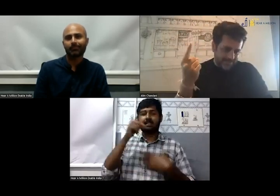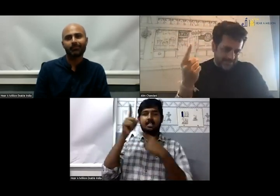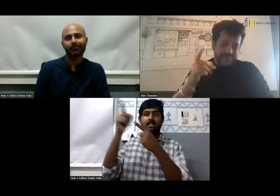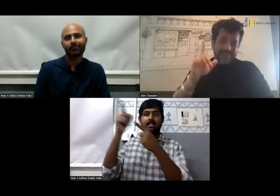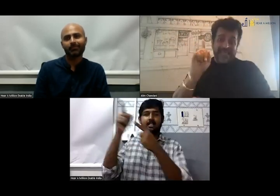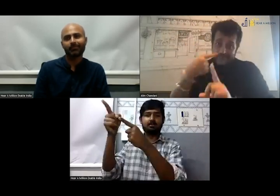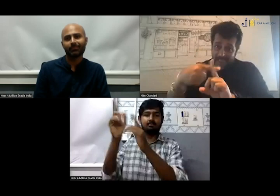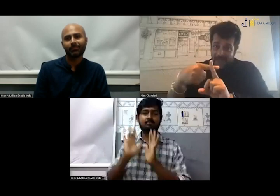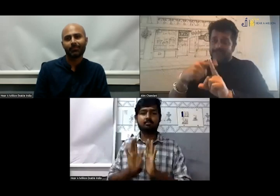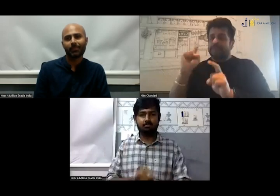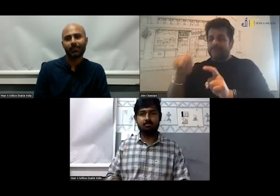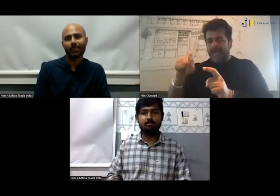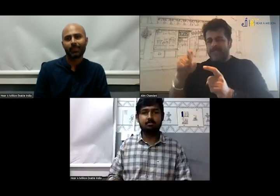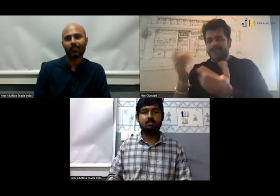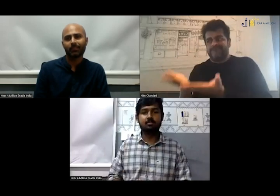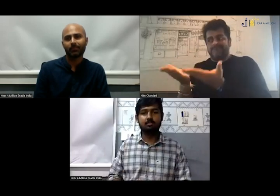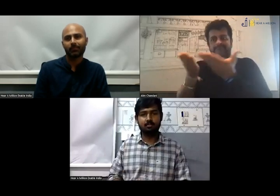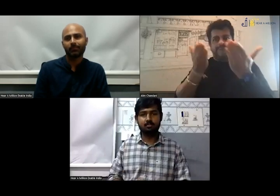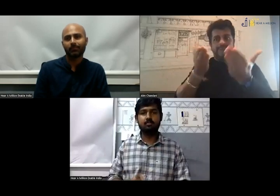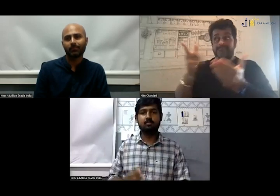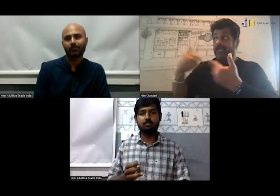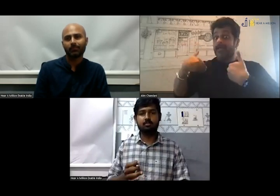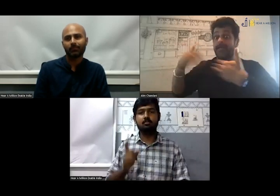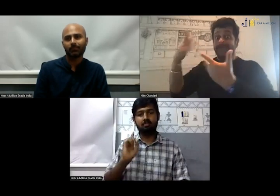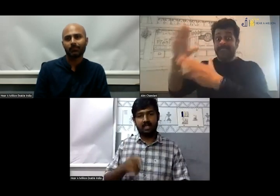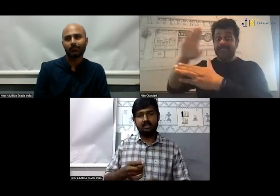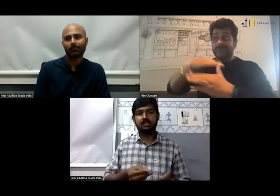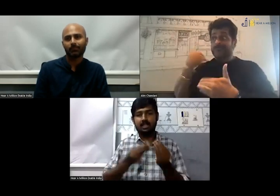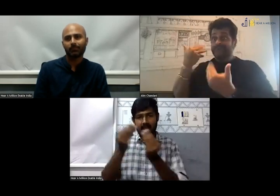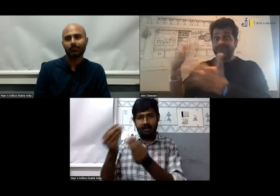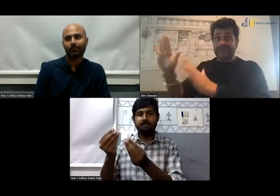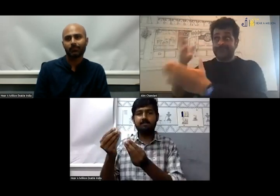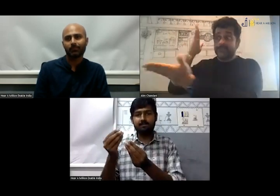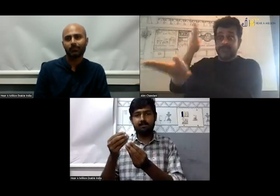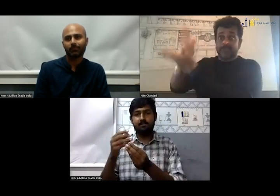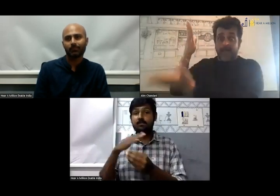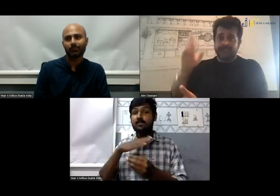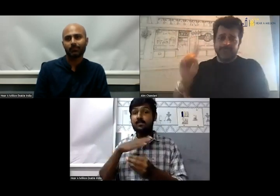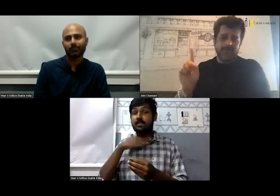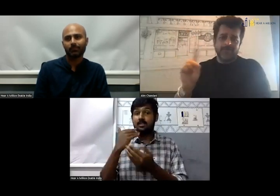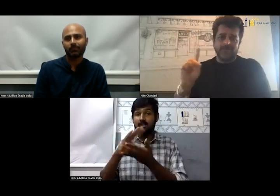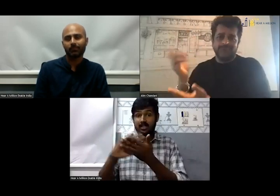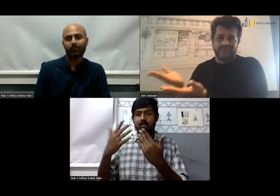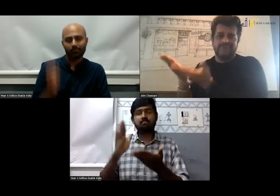alive by carrying on the work she did relentlessly.